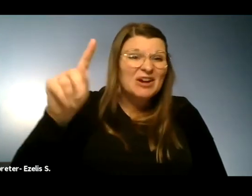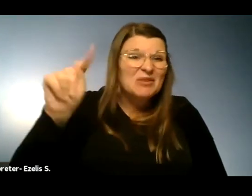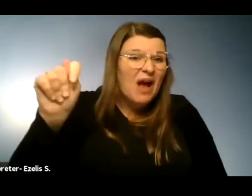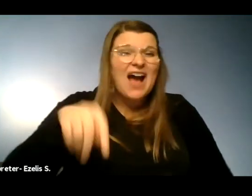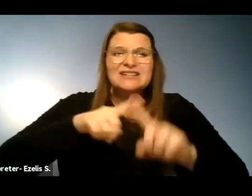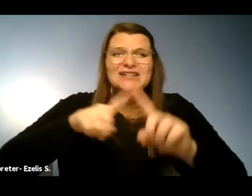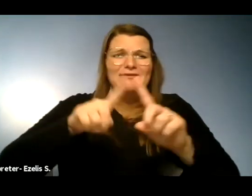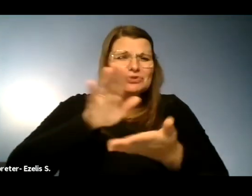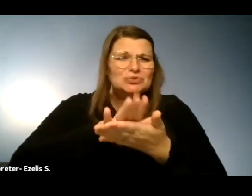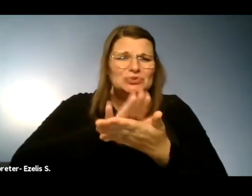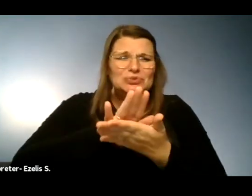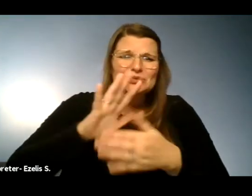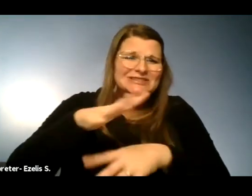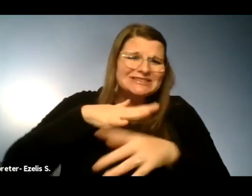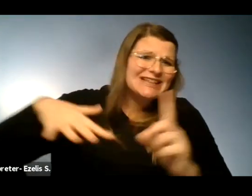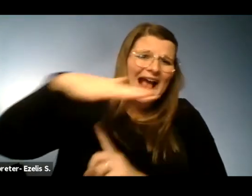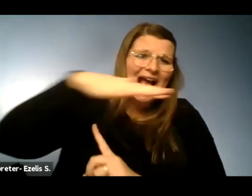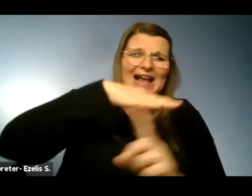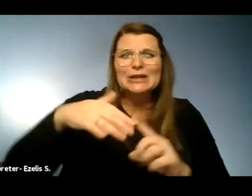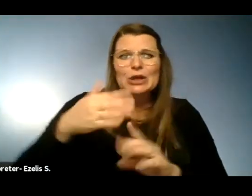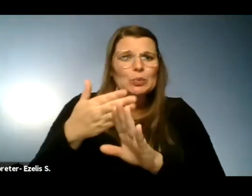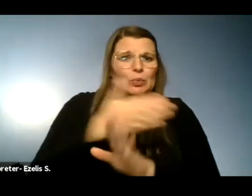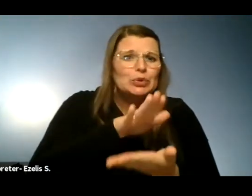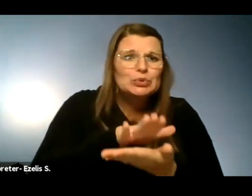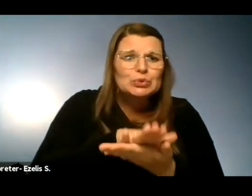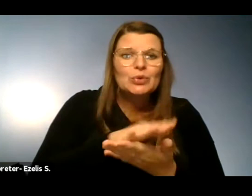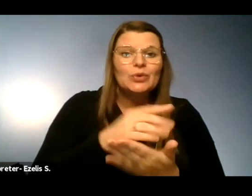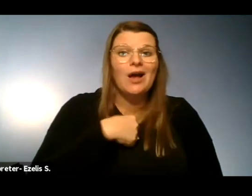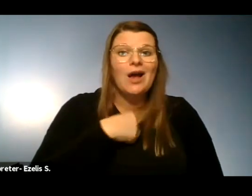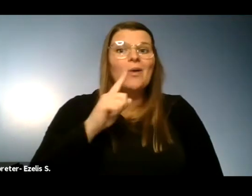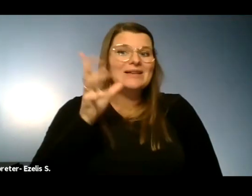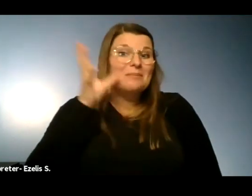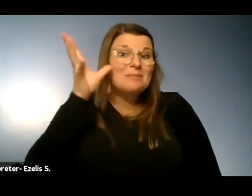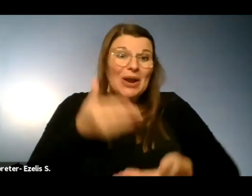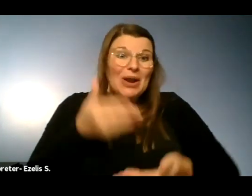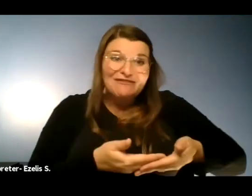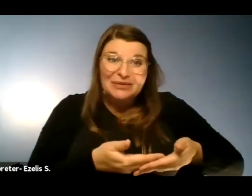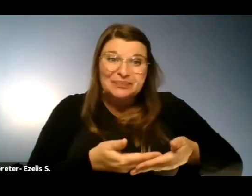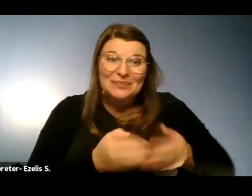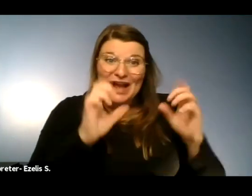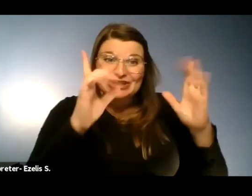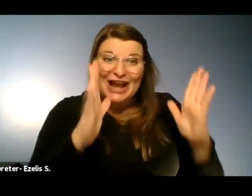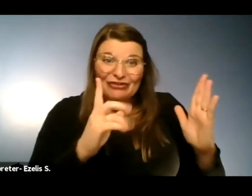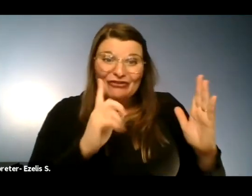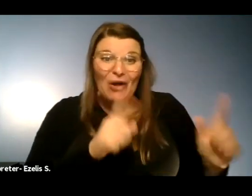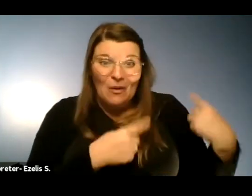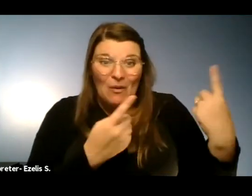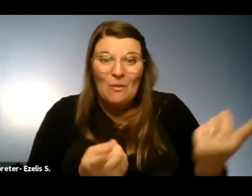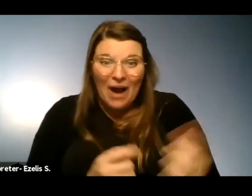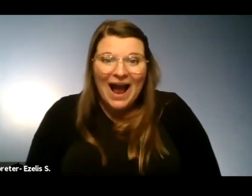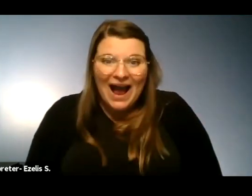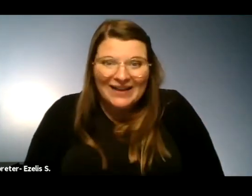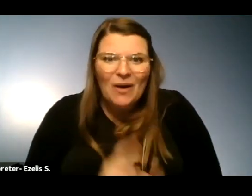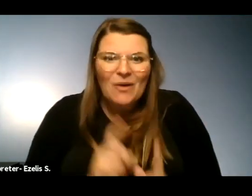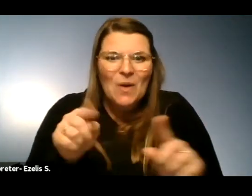settings, in preschool. And I was a parent infant educator for a while. So I would go into homes and work